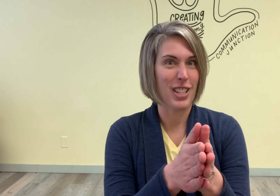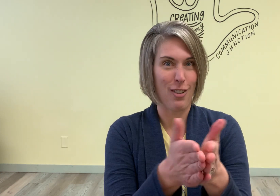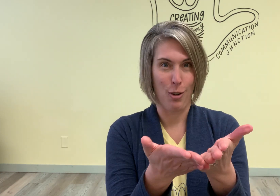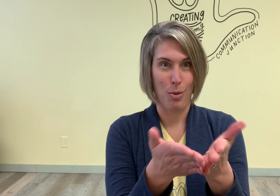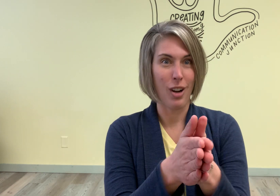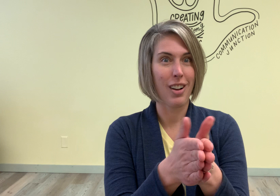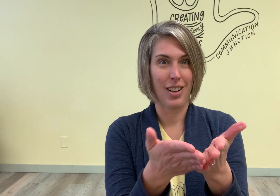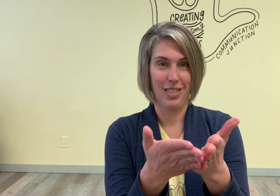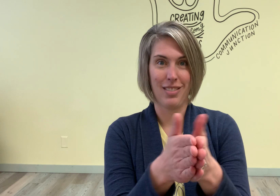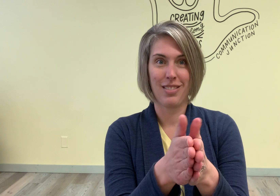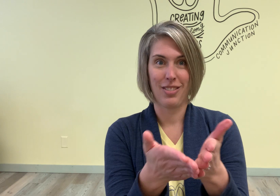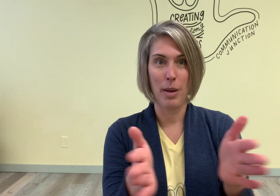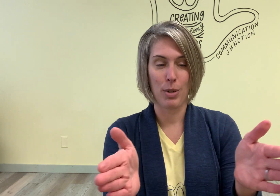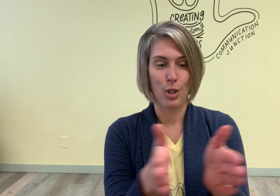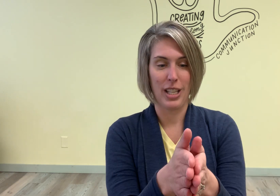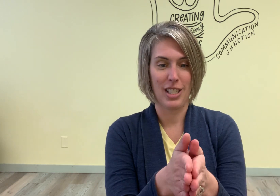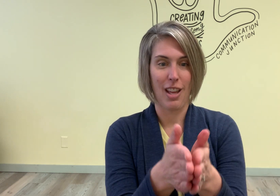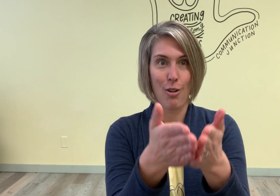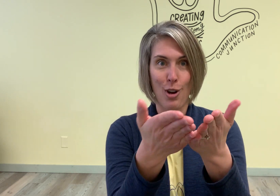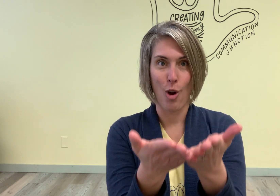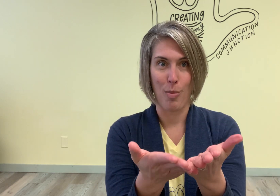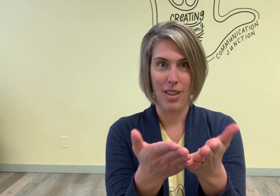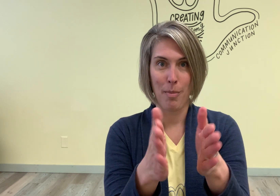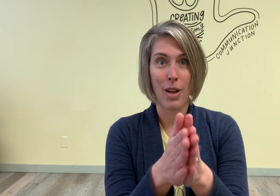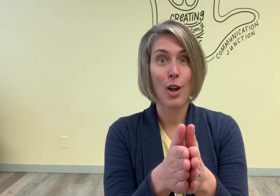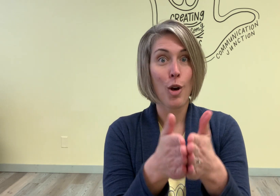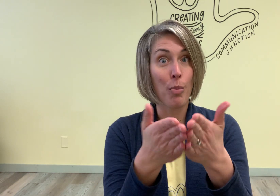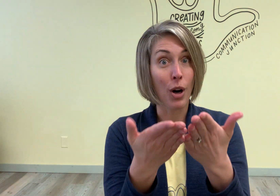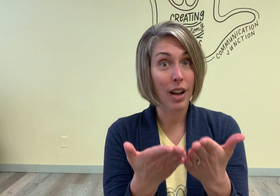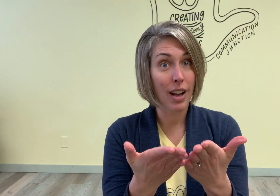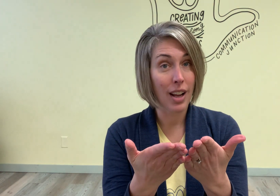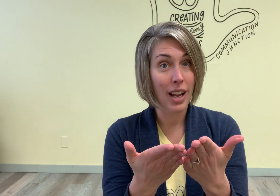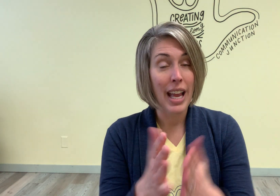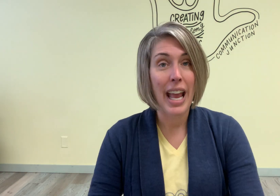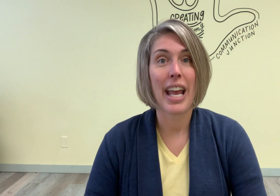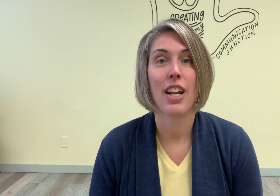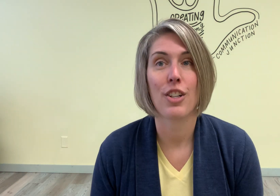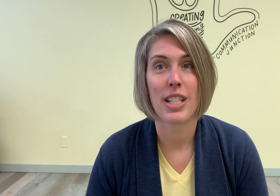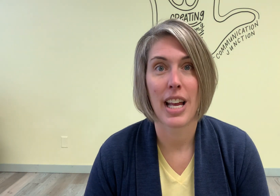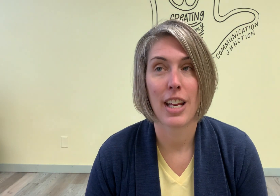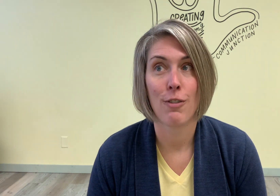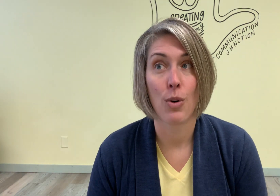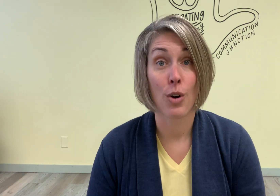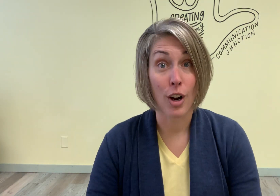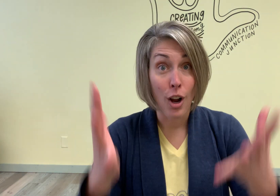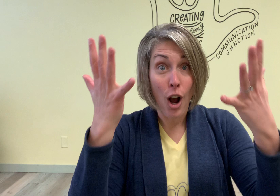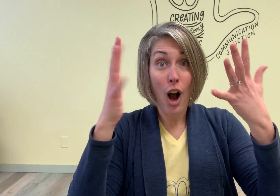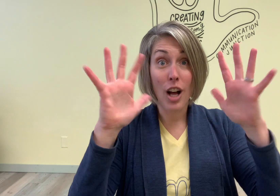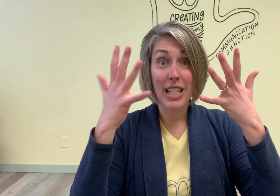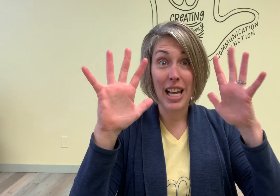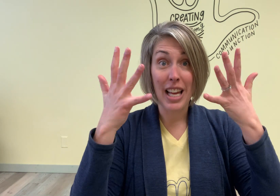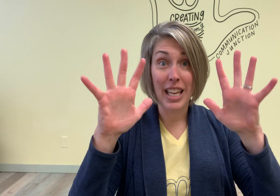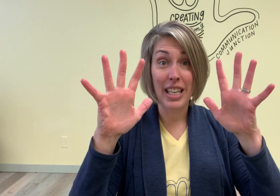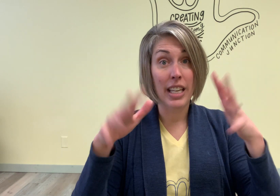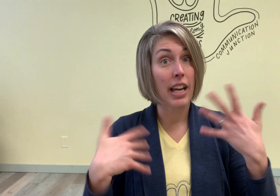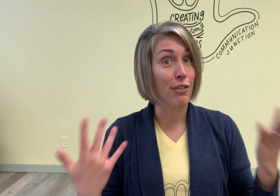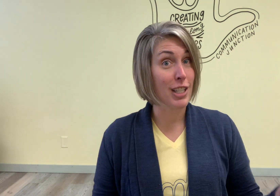for book, right? Put your hands together and open them. Book. And our sign for all done. Every time you